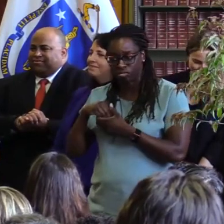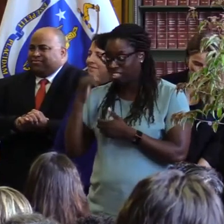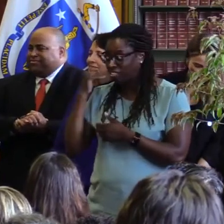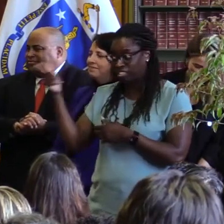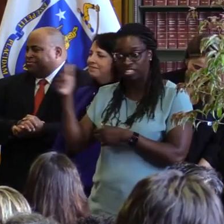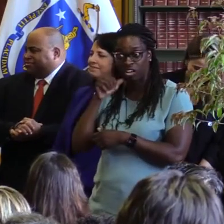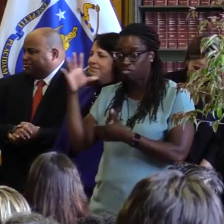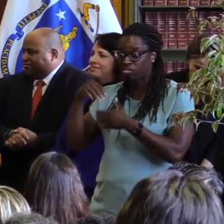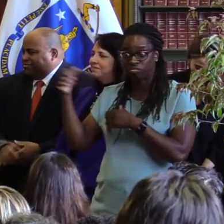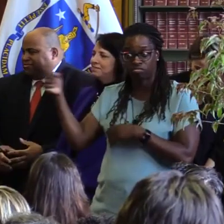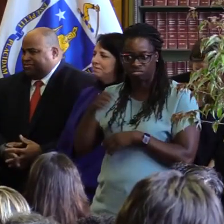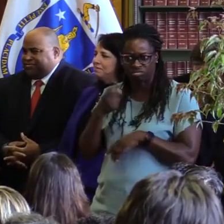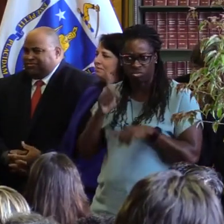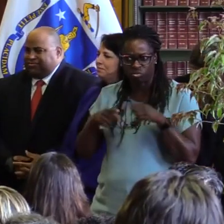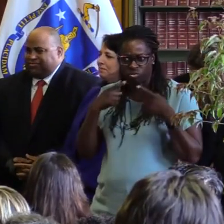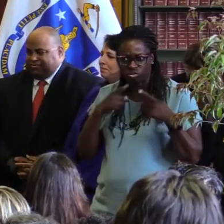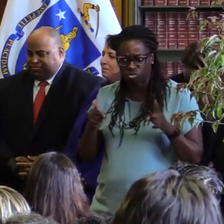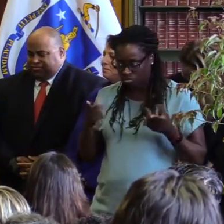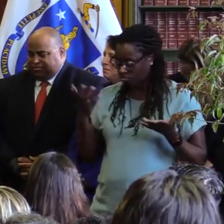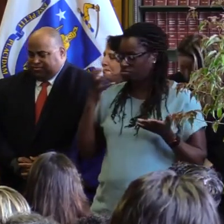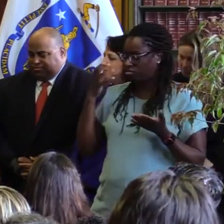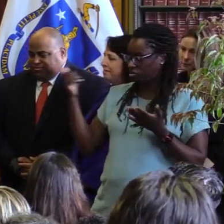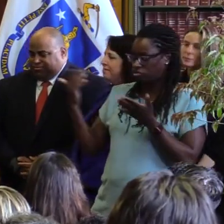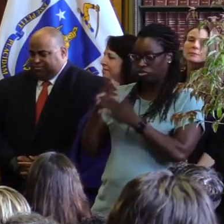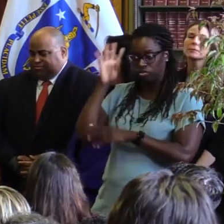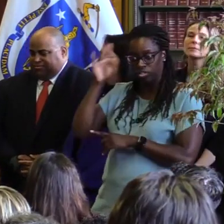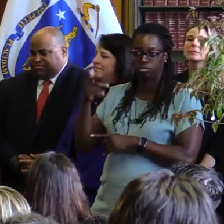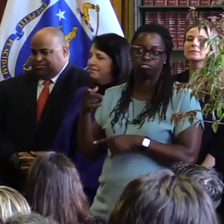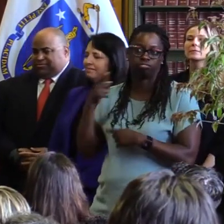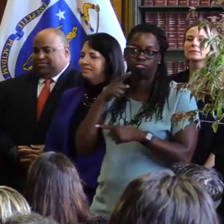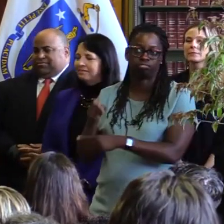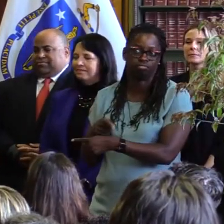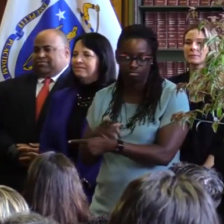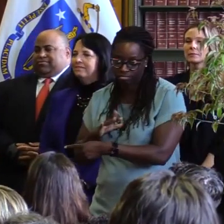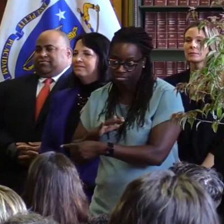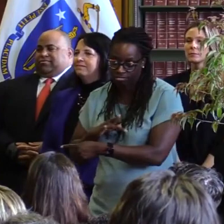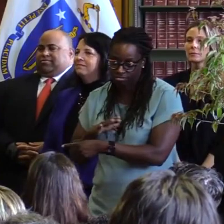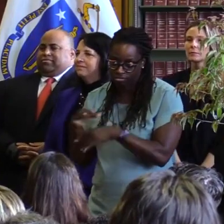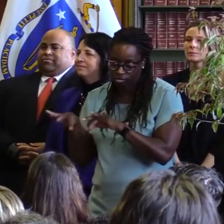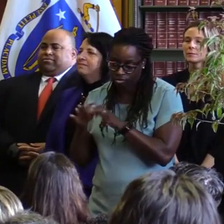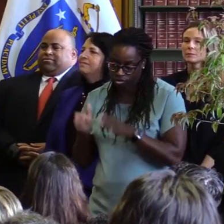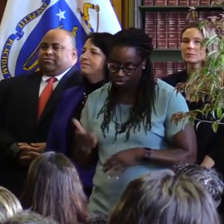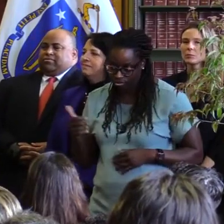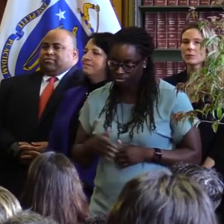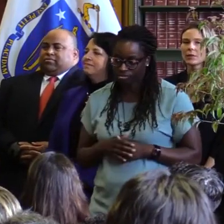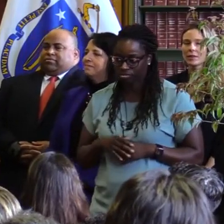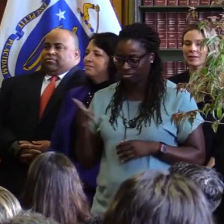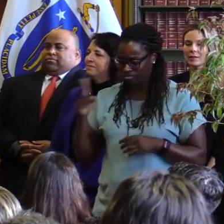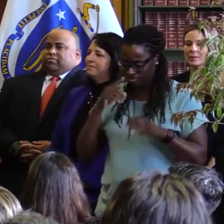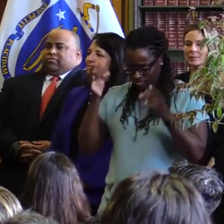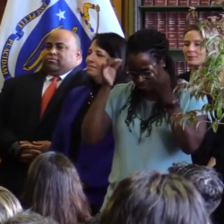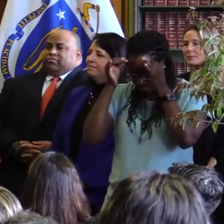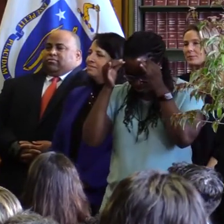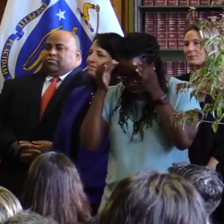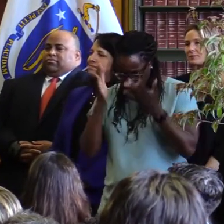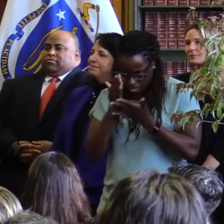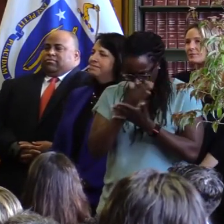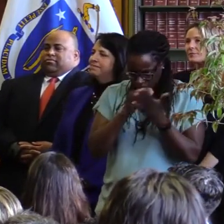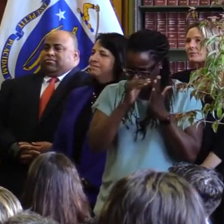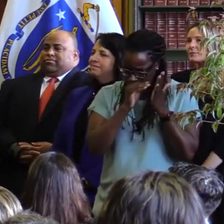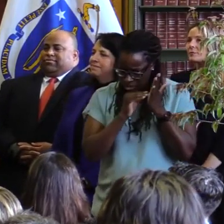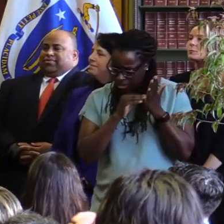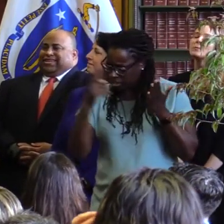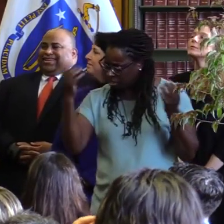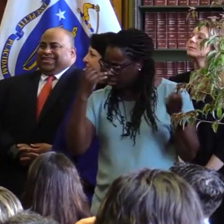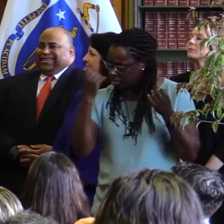and we were creating something that had not been created before, and it required a lot of thinking through about how to get all our different